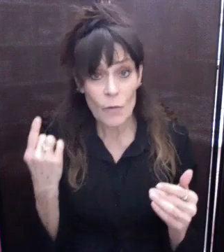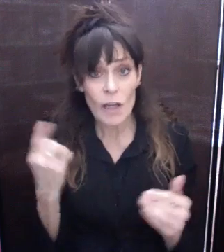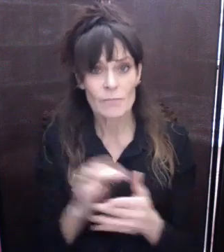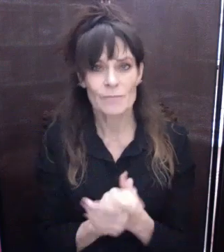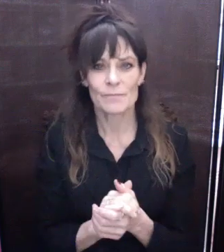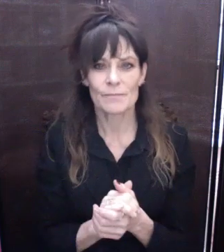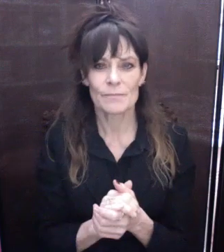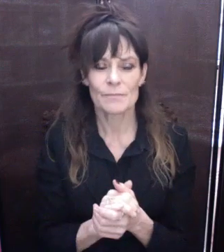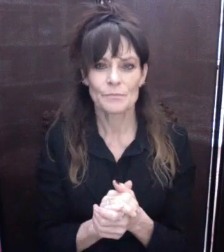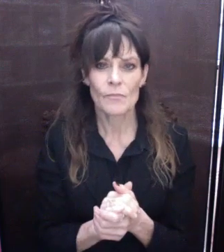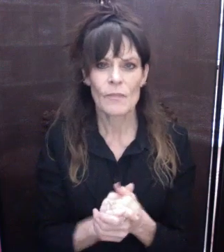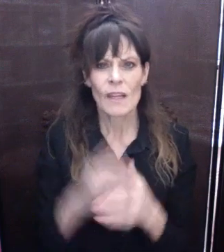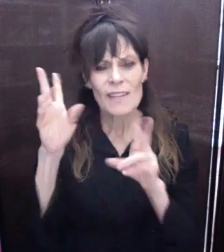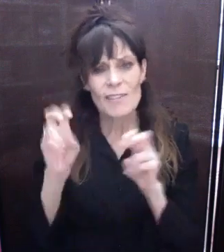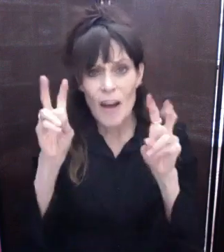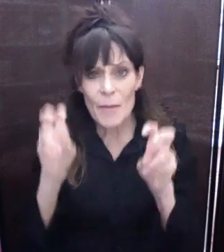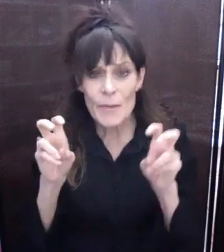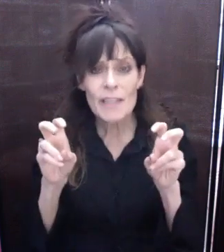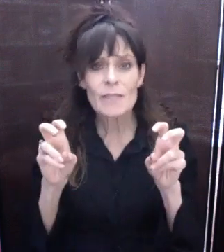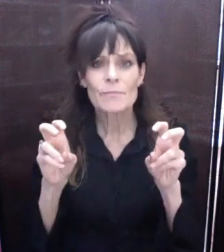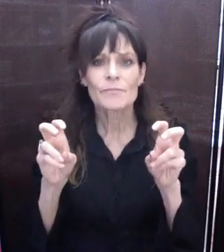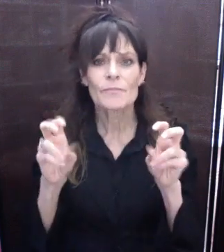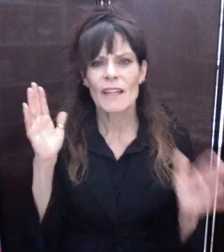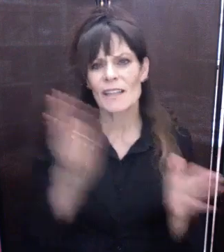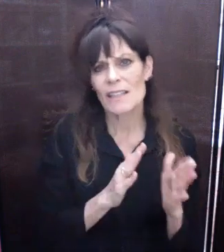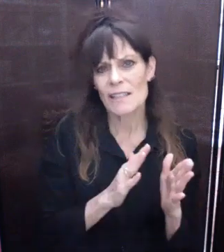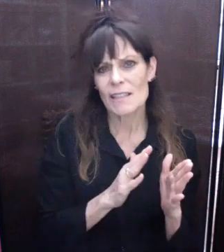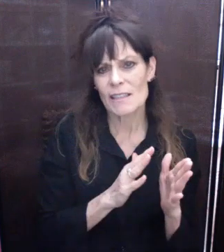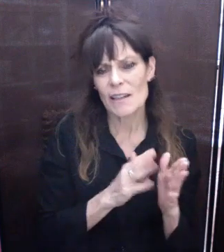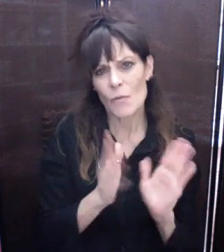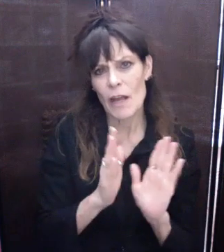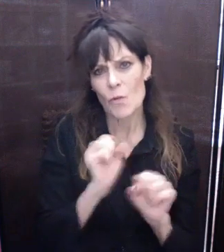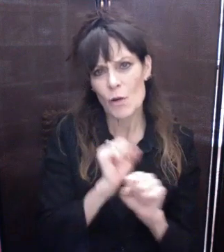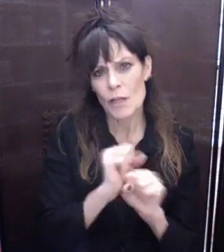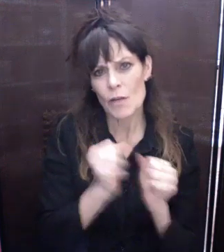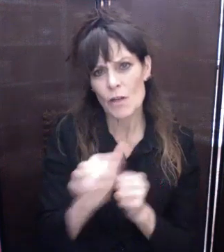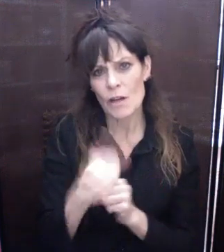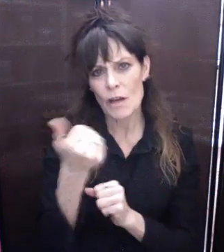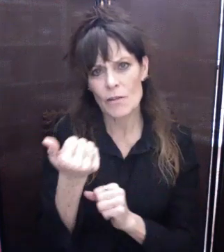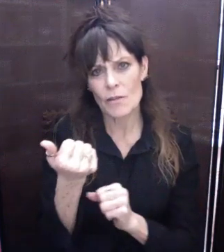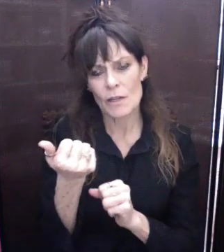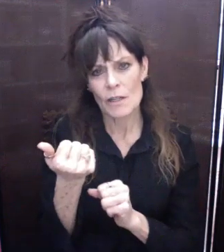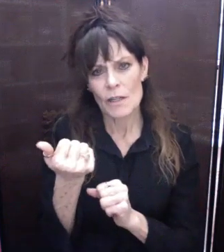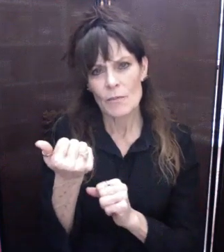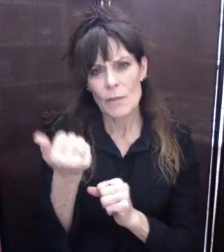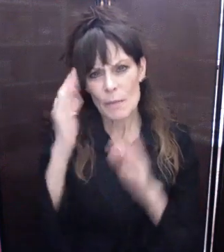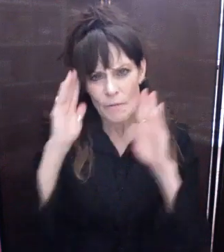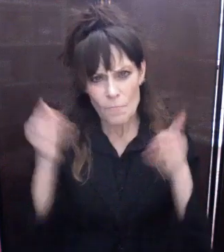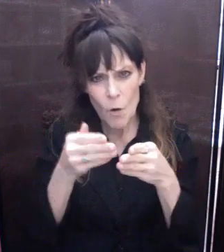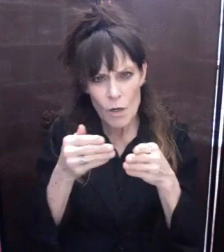the topic is at least in some sense working with others, but I think I'm going to try and focus a little bit more precisely in terms